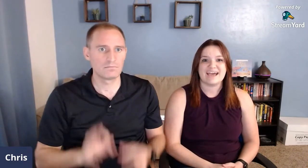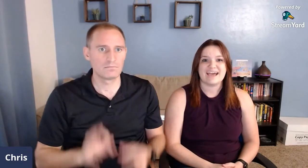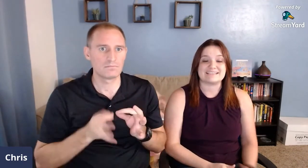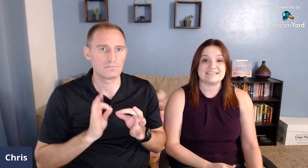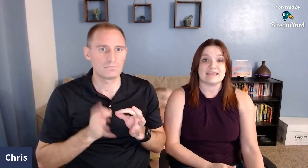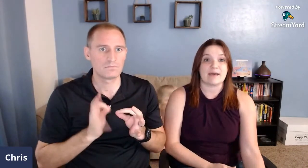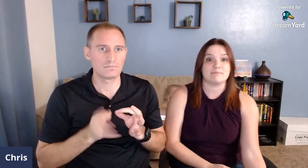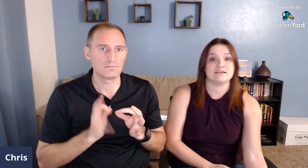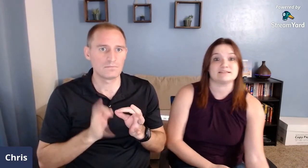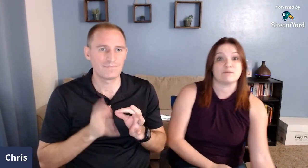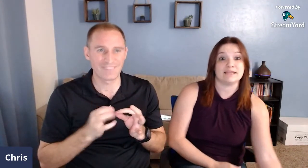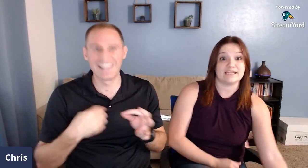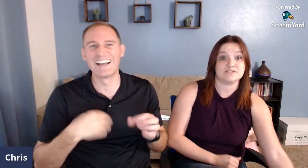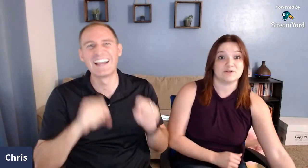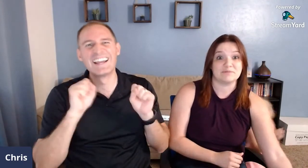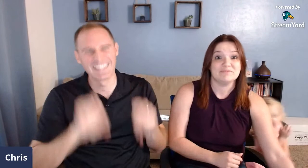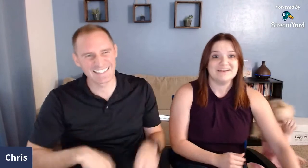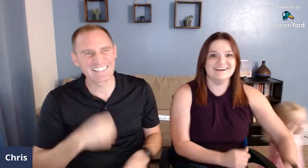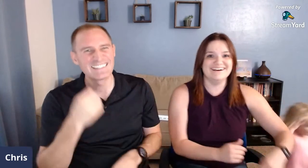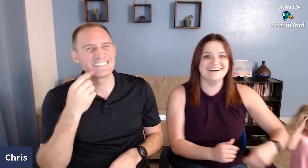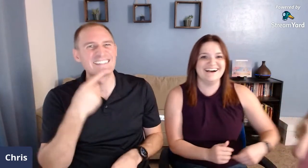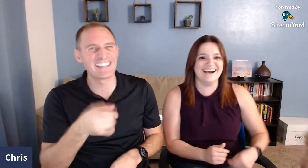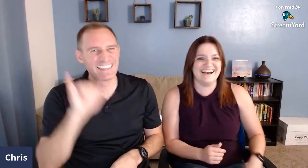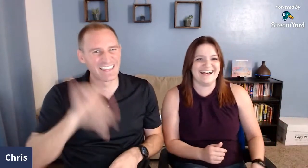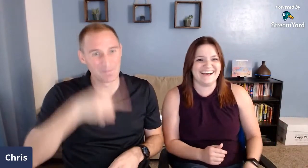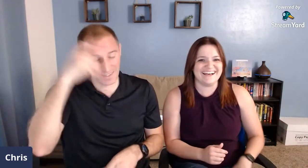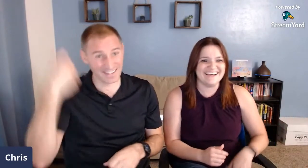life. And I can say that because I'm related to her.